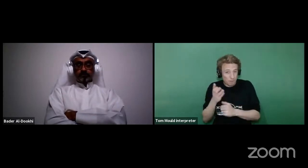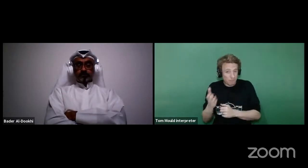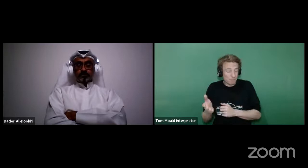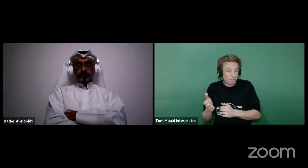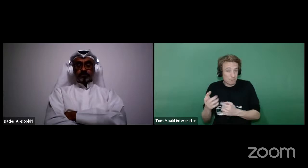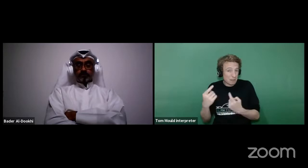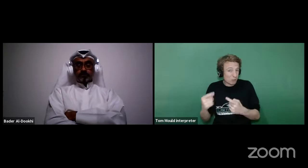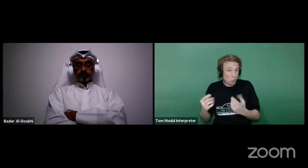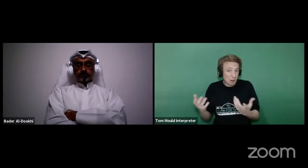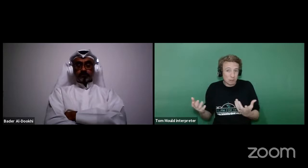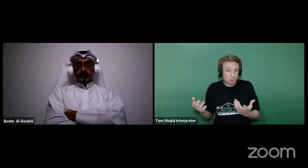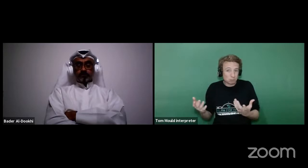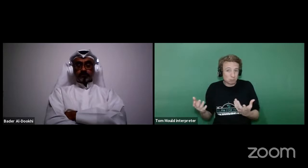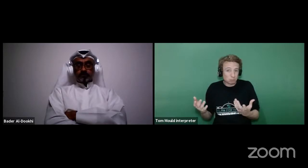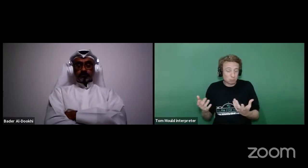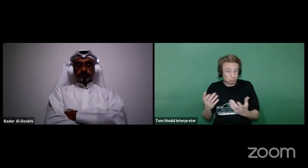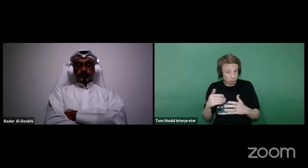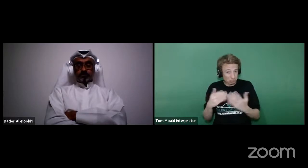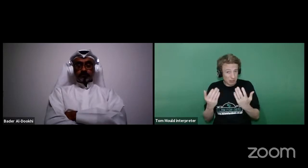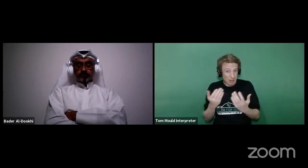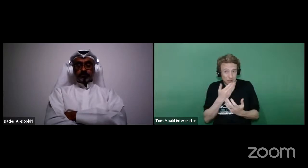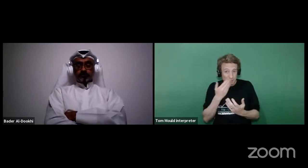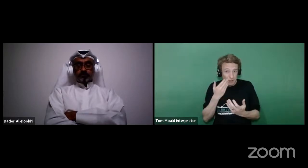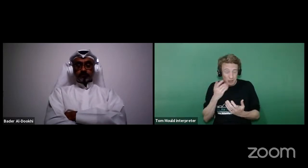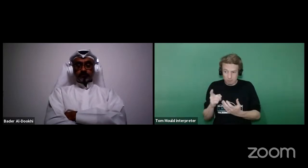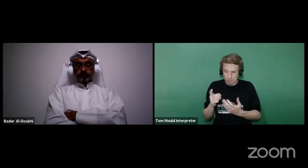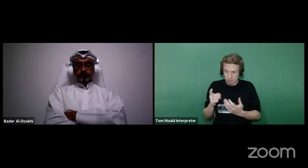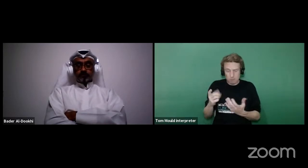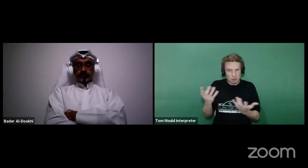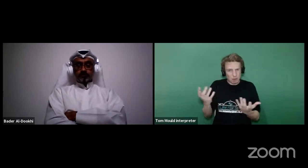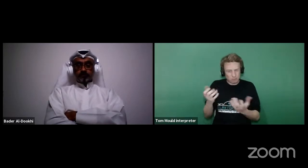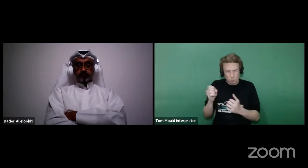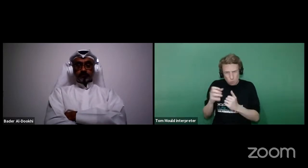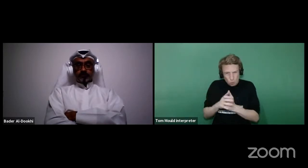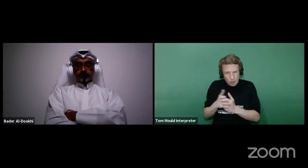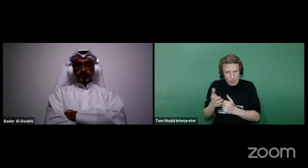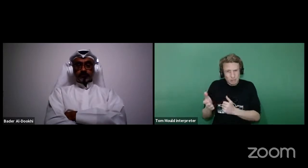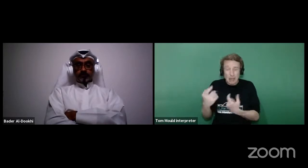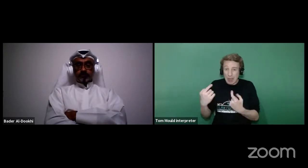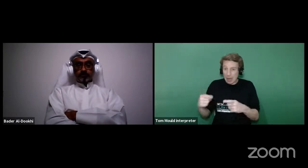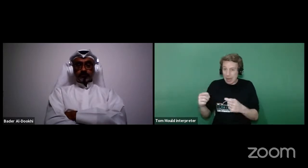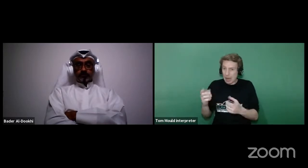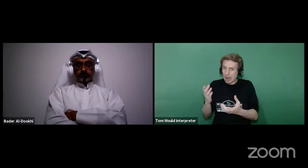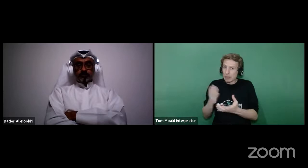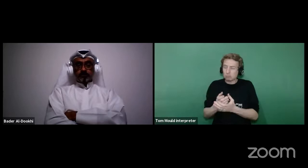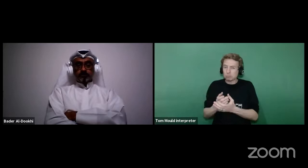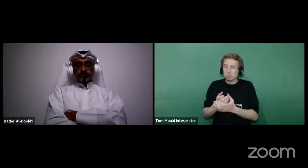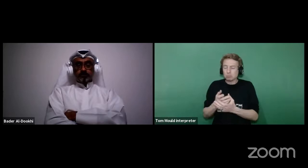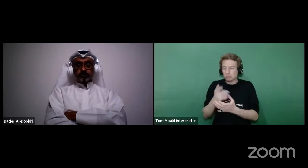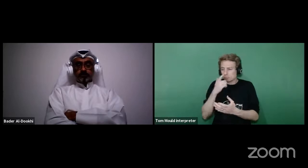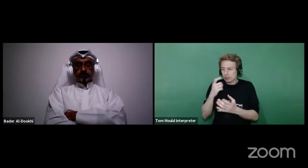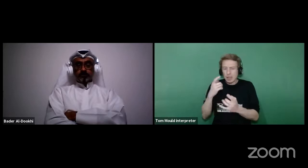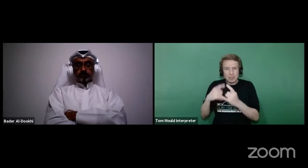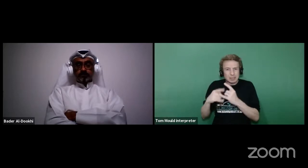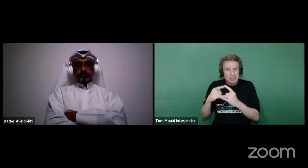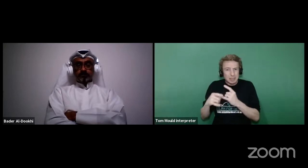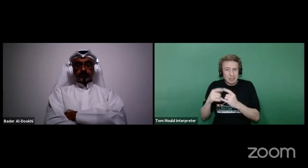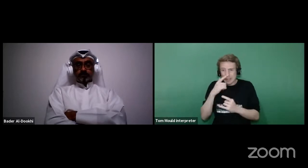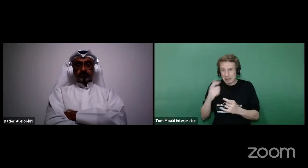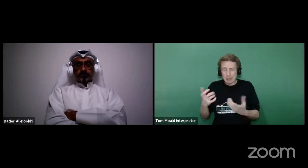or their partner, who is legitimately permissible for them to have such relations